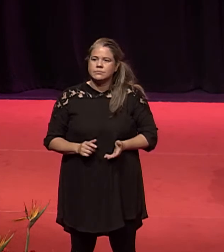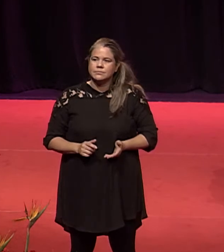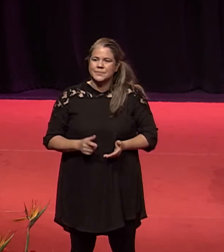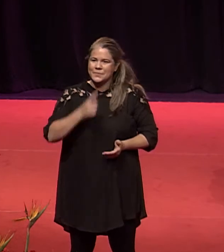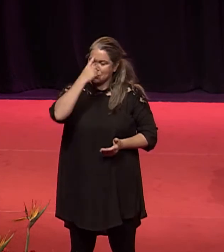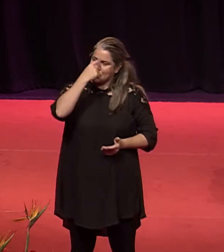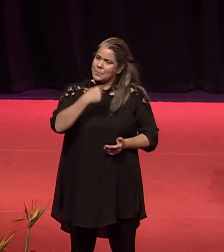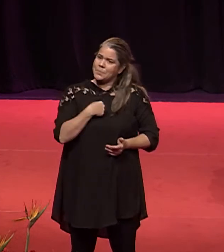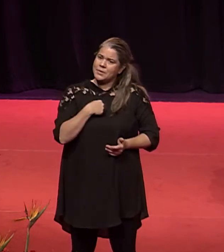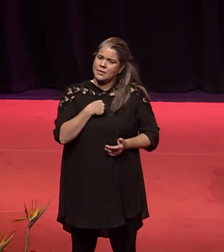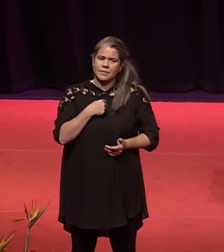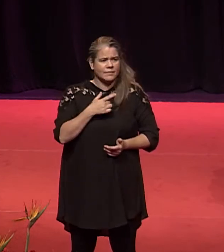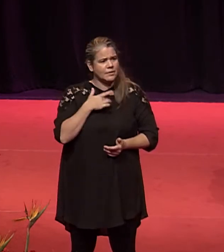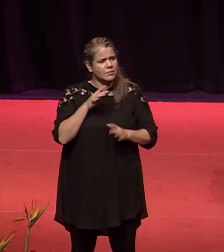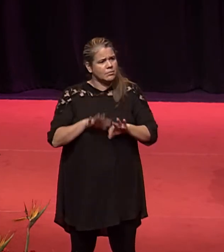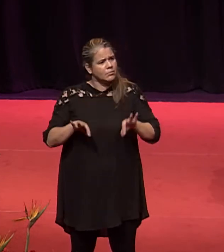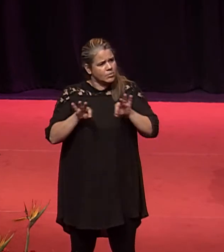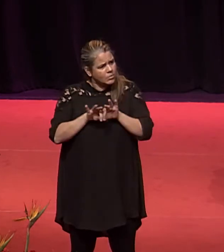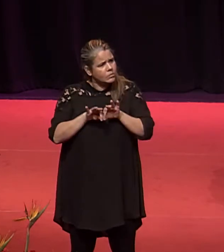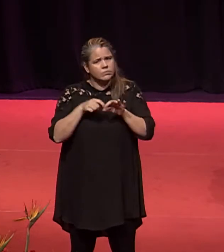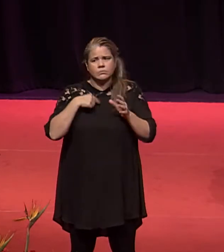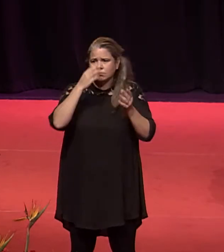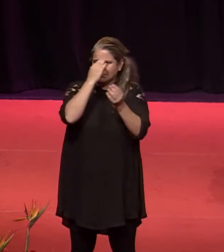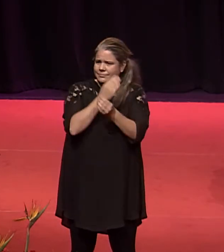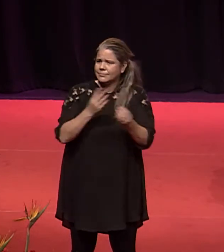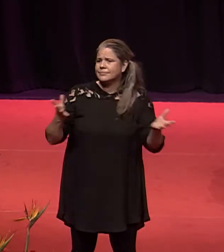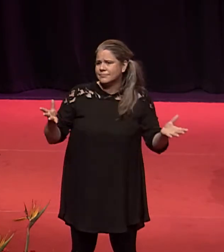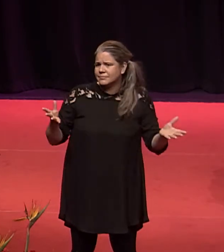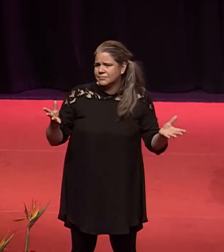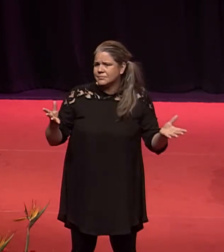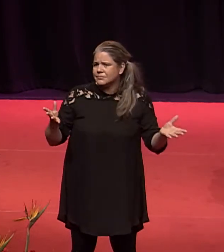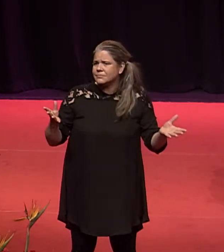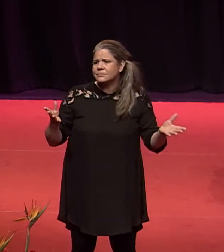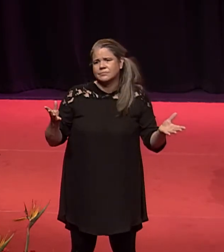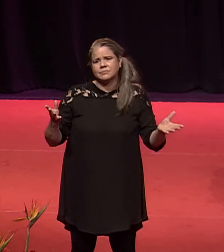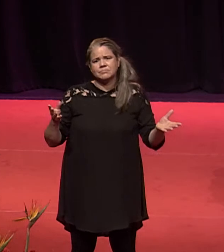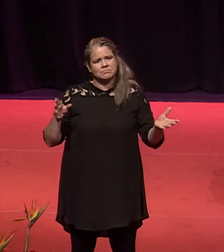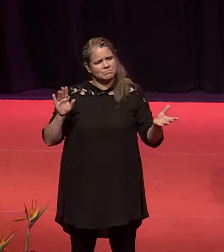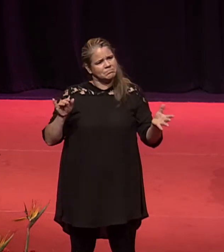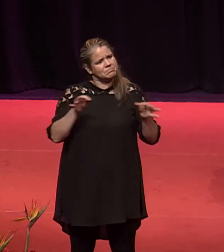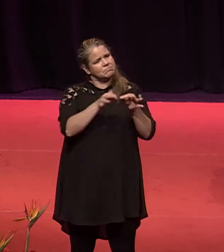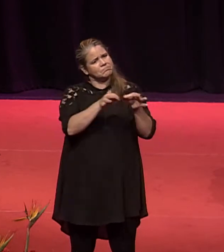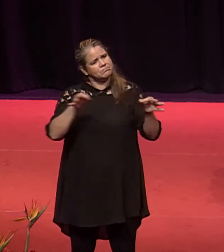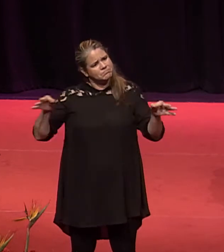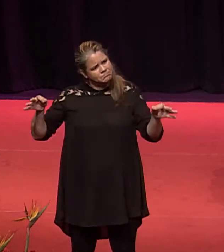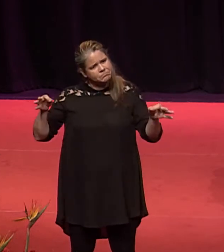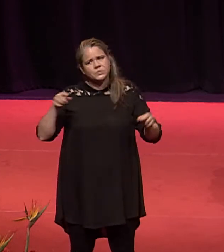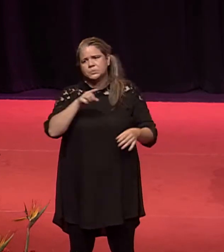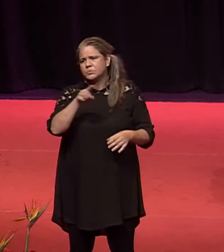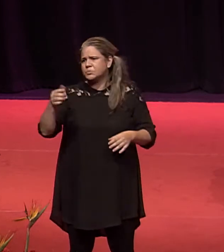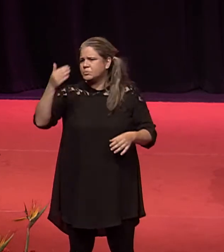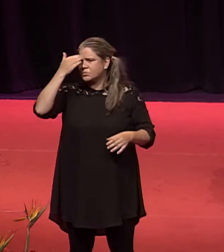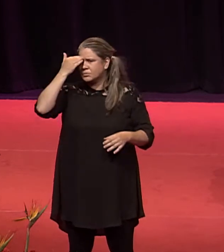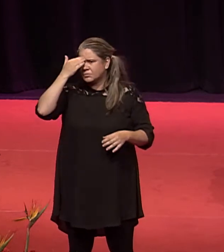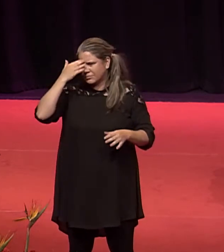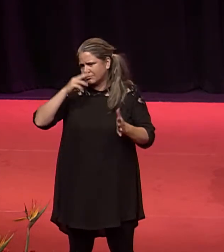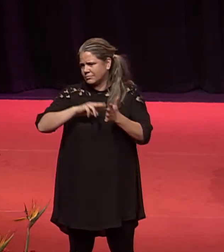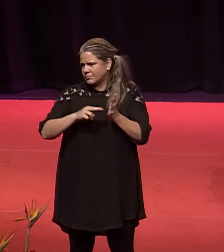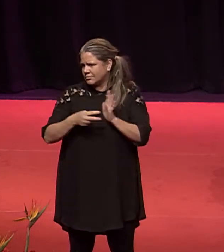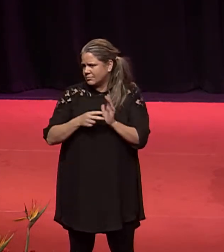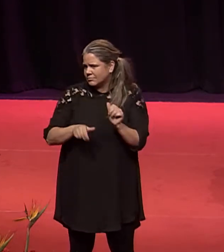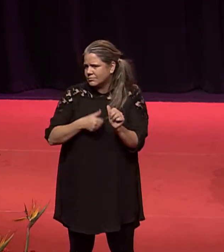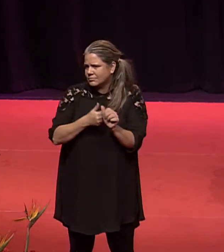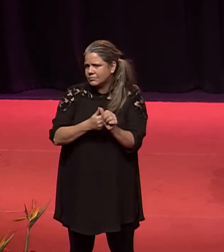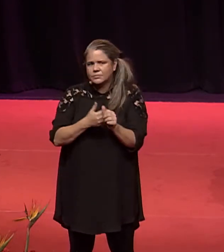for me it's important to share. I hope that that was a little bit of context that gives you more awareness of what the words mean when we use them, and that